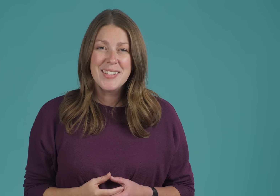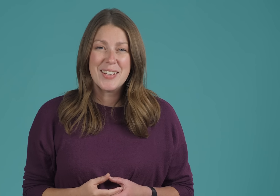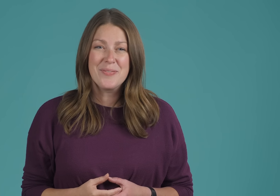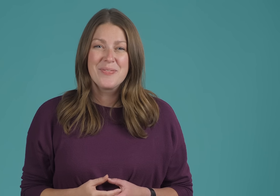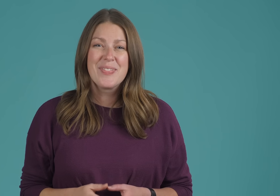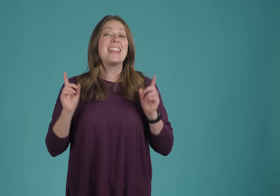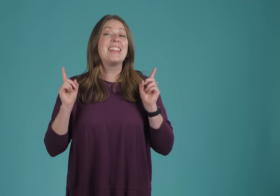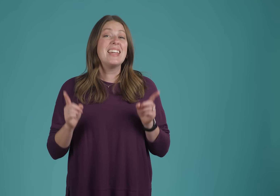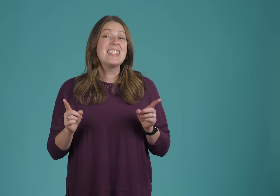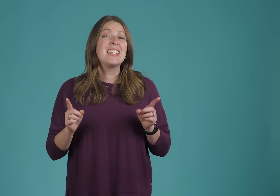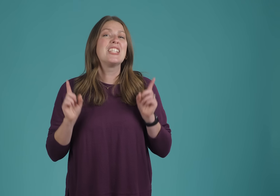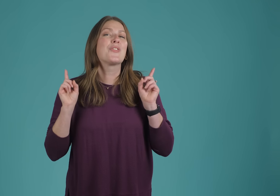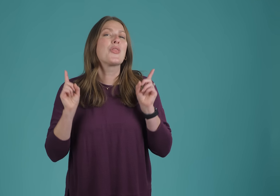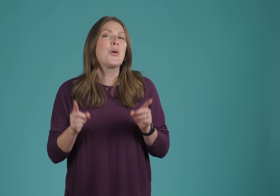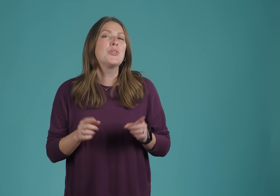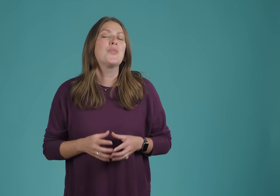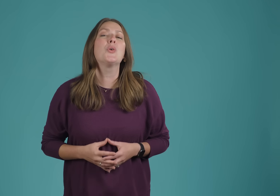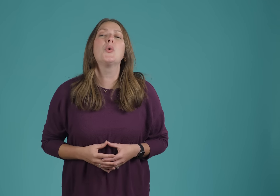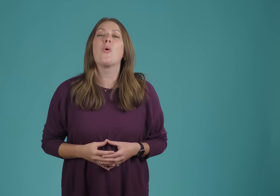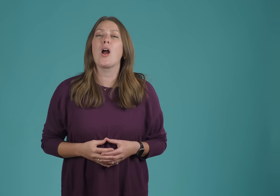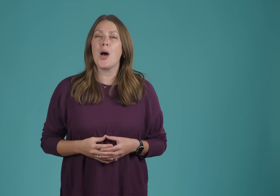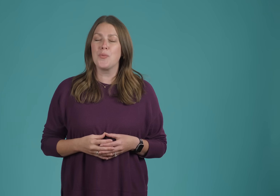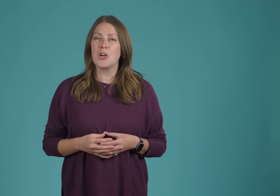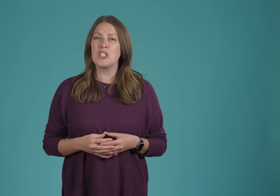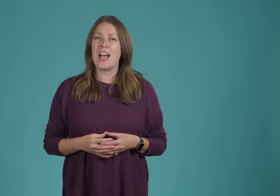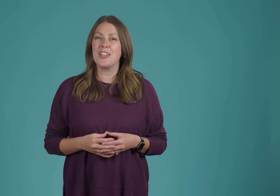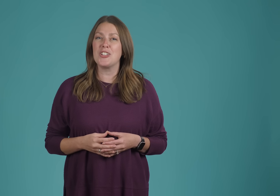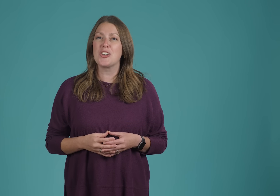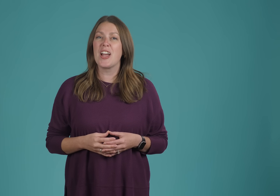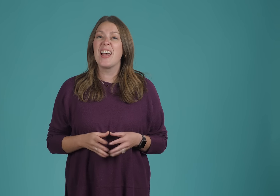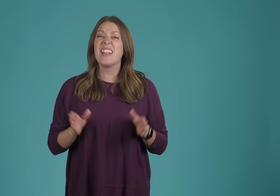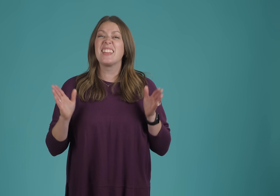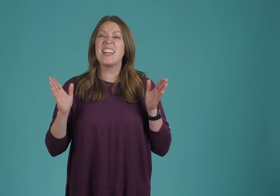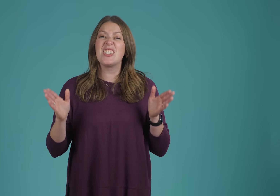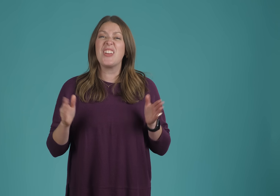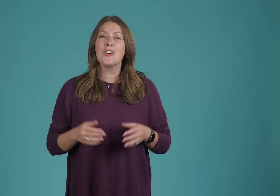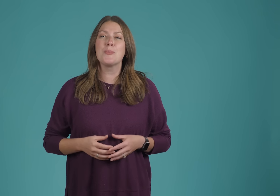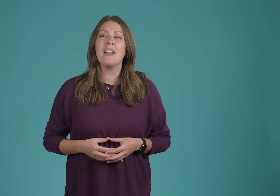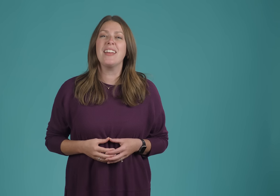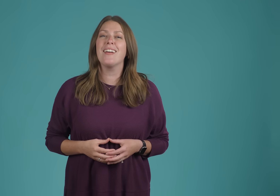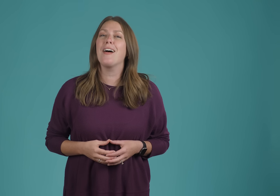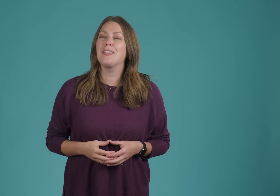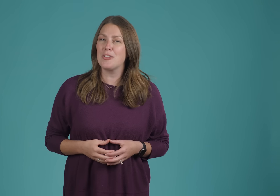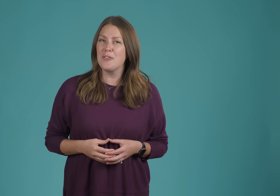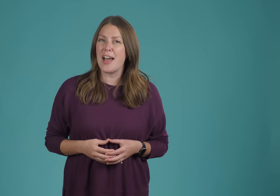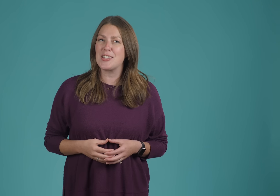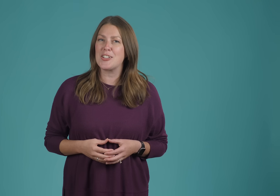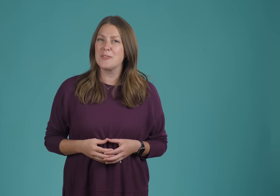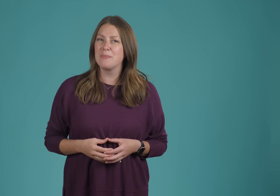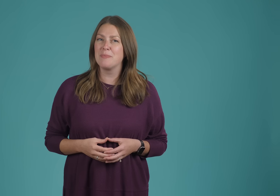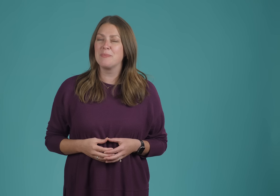Awesome! This is for those of you who are up for a challenge. Let's fingerspell it a little faster.